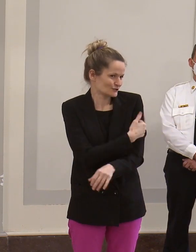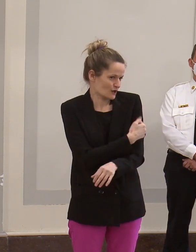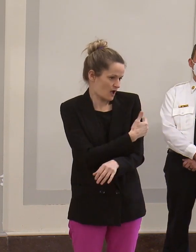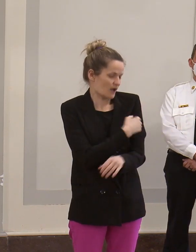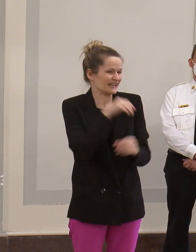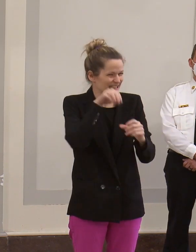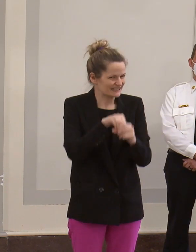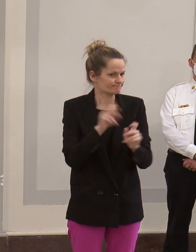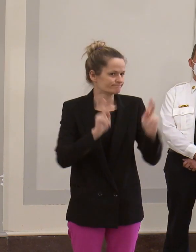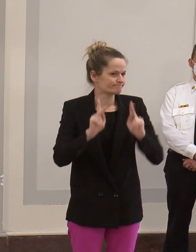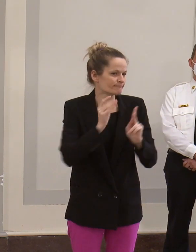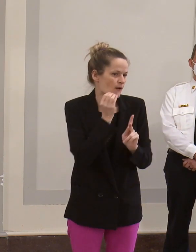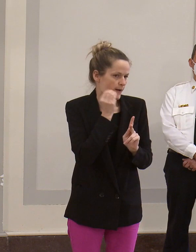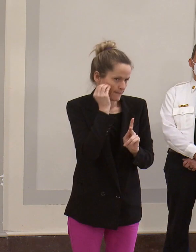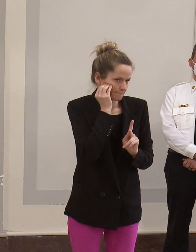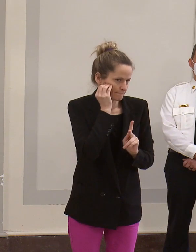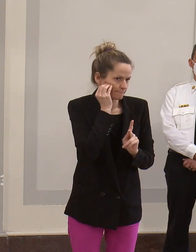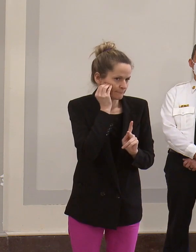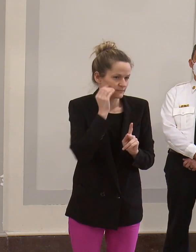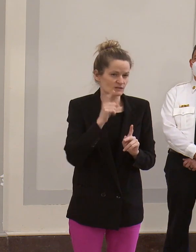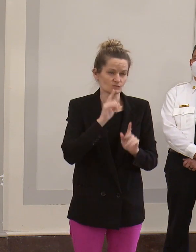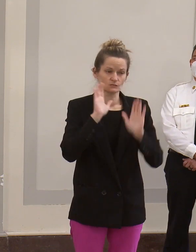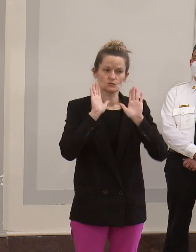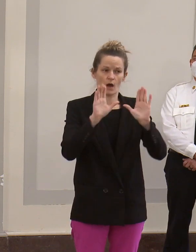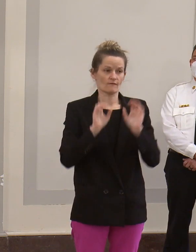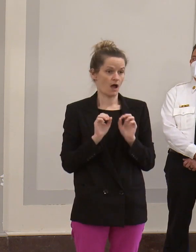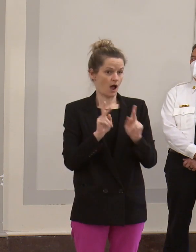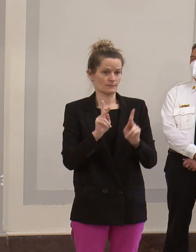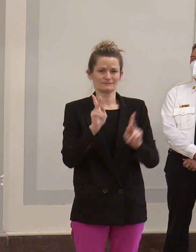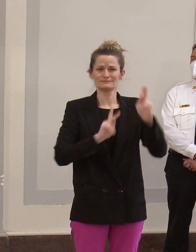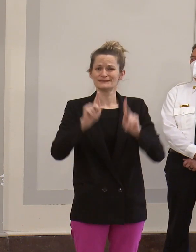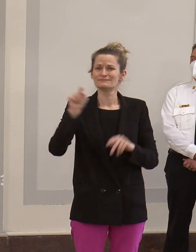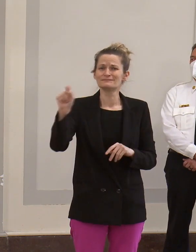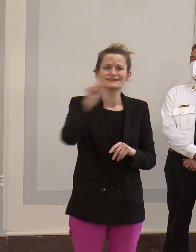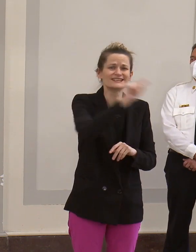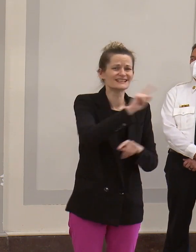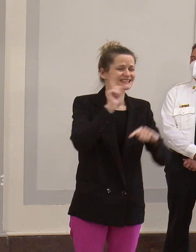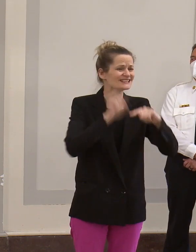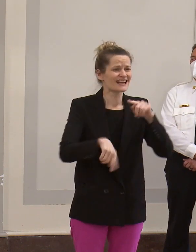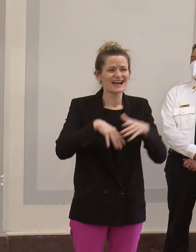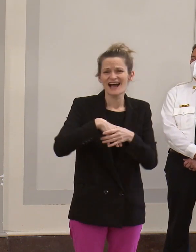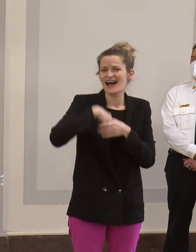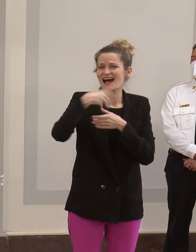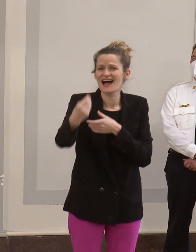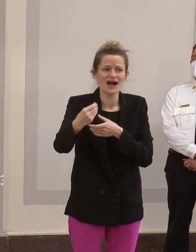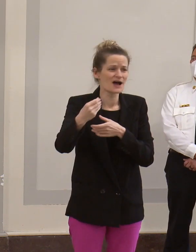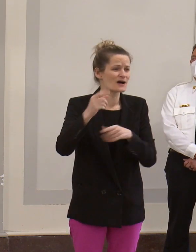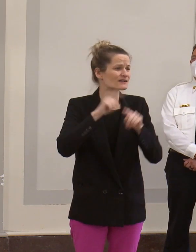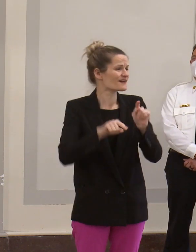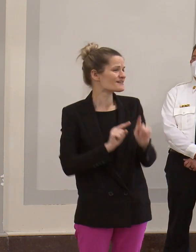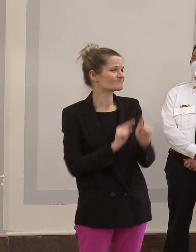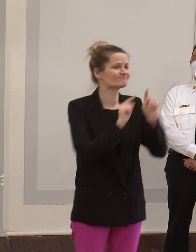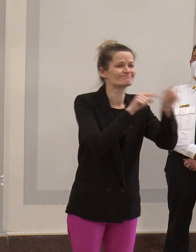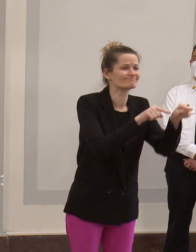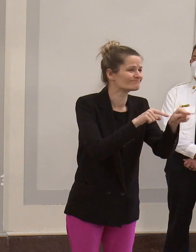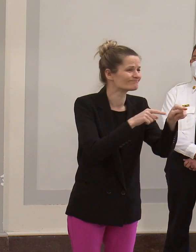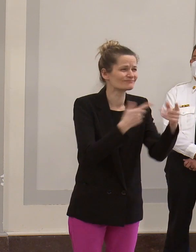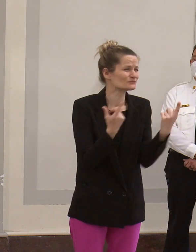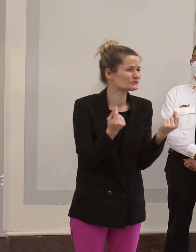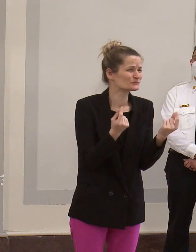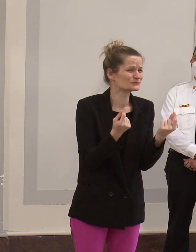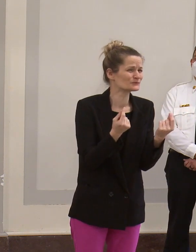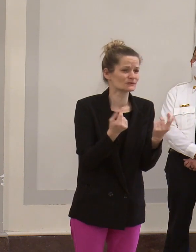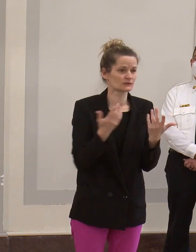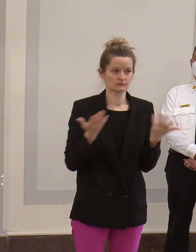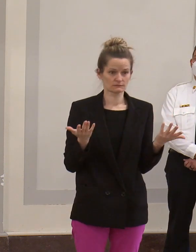wonderful opportunity to ensure that those who are unable to get out of their homes, whether it's from lack of transportation